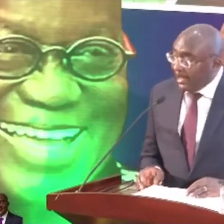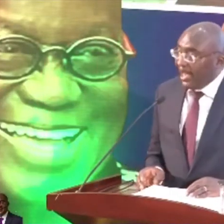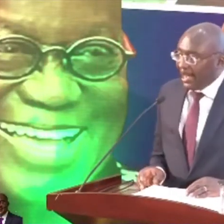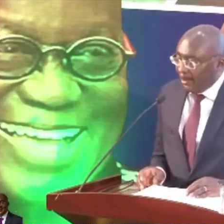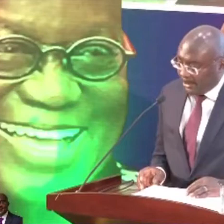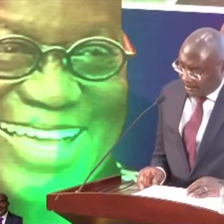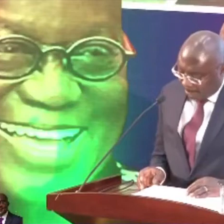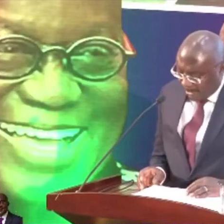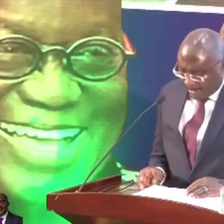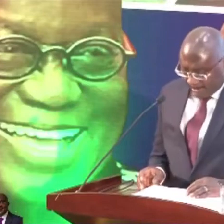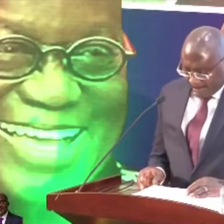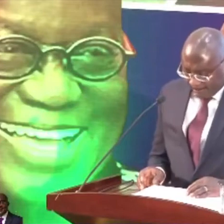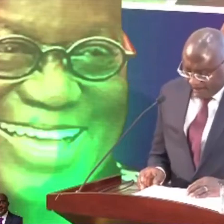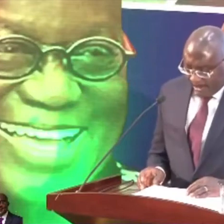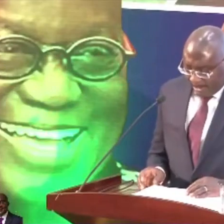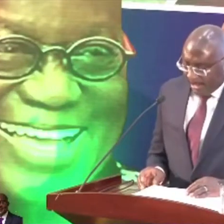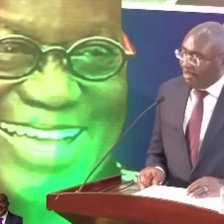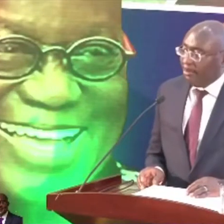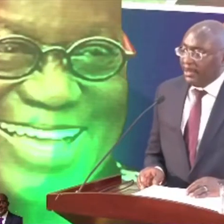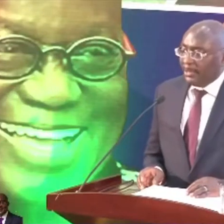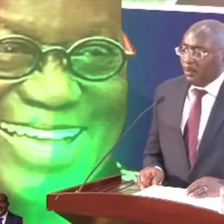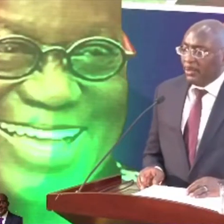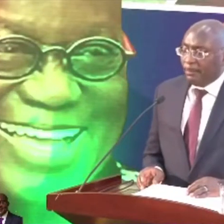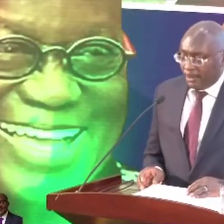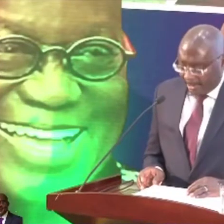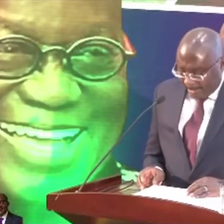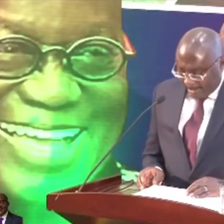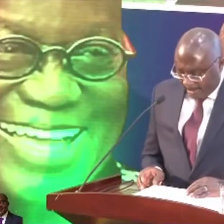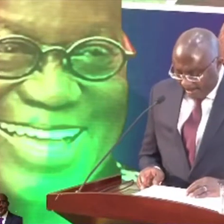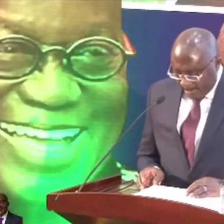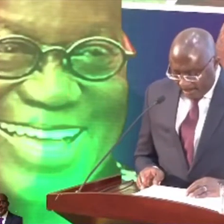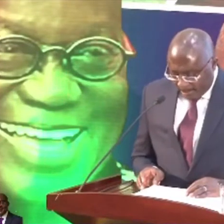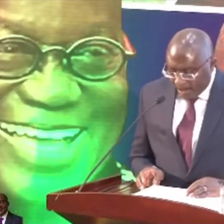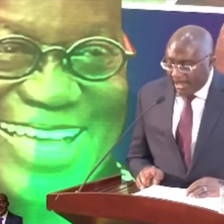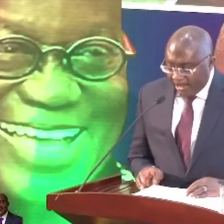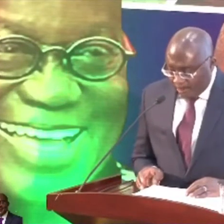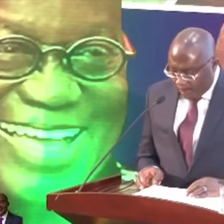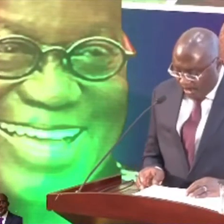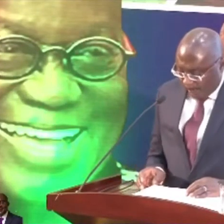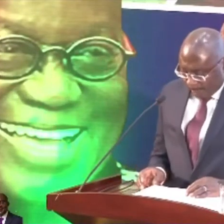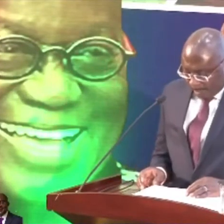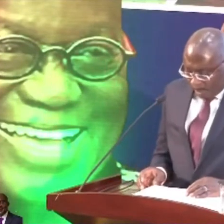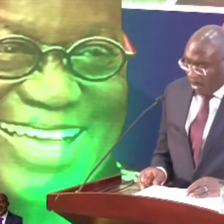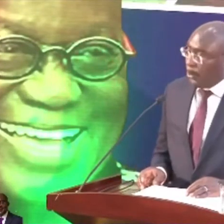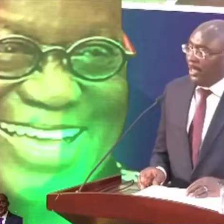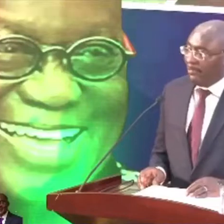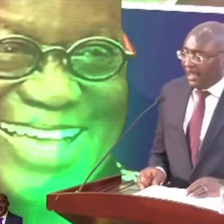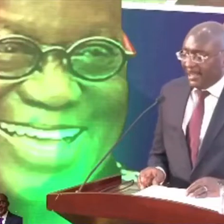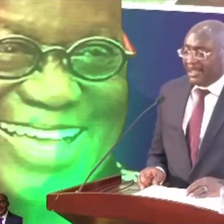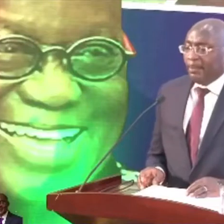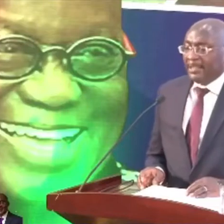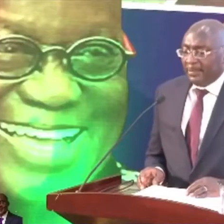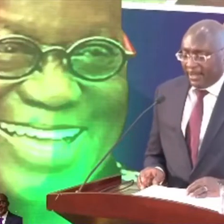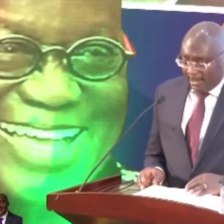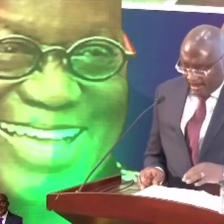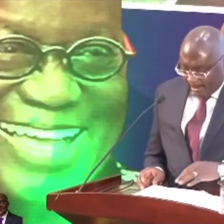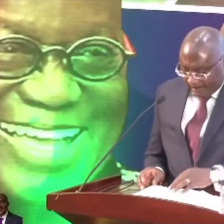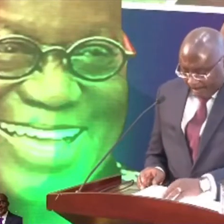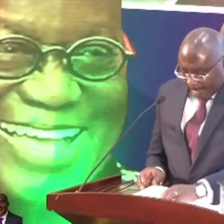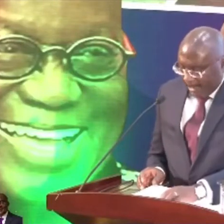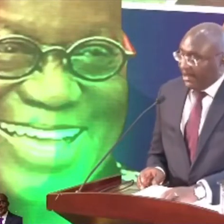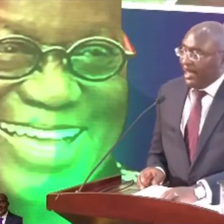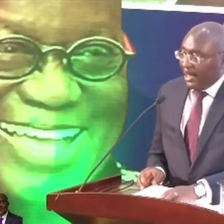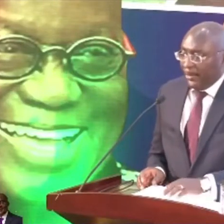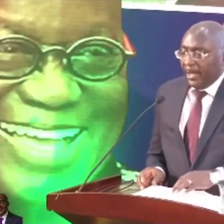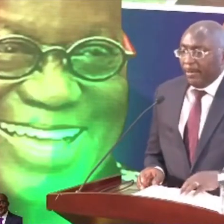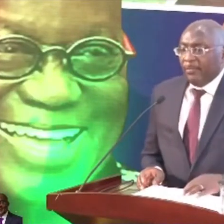transparency and accountability, government would present to the country what we have done specifically